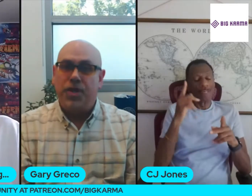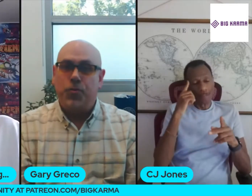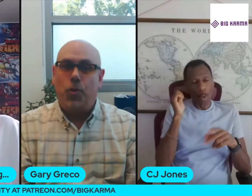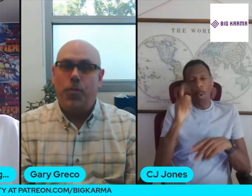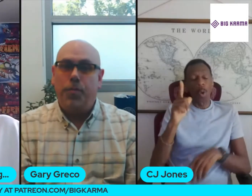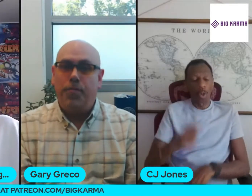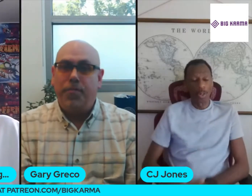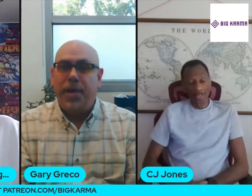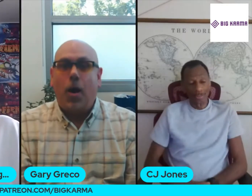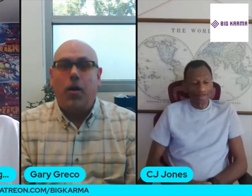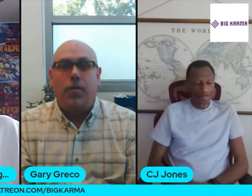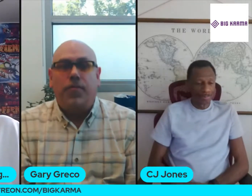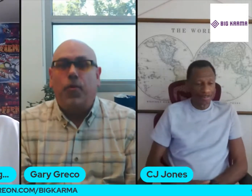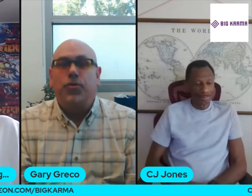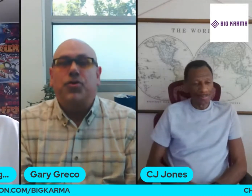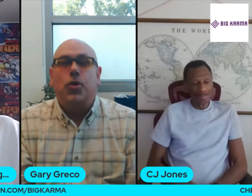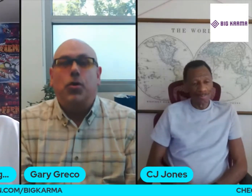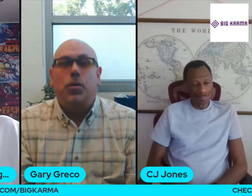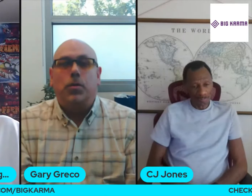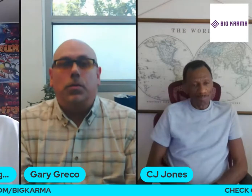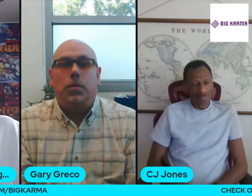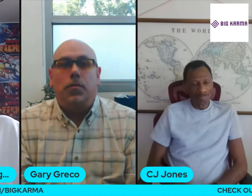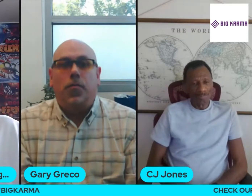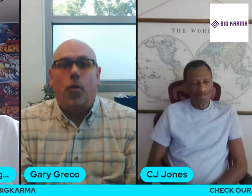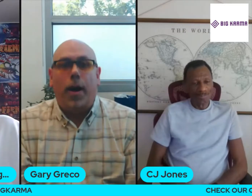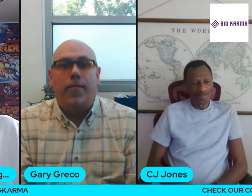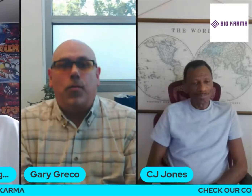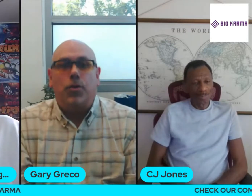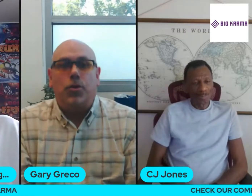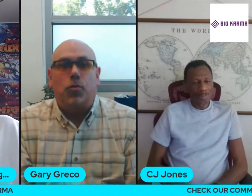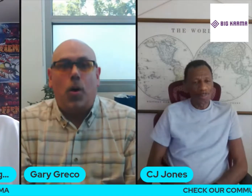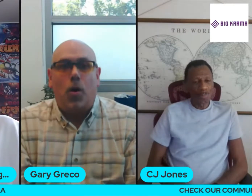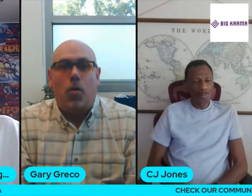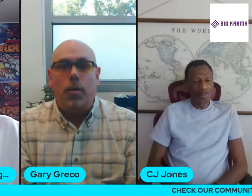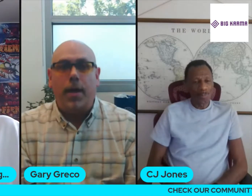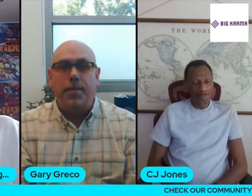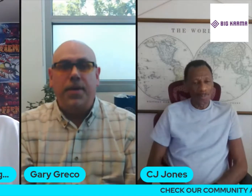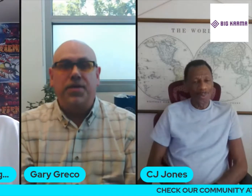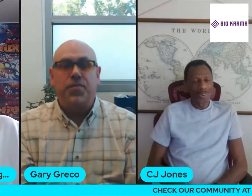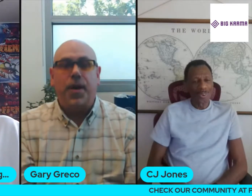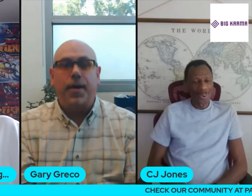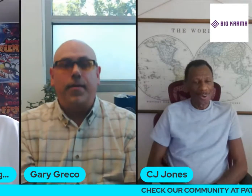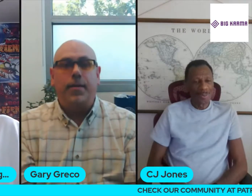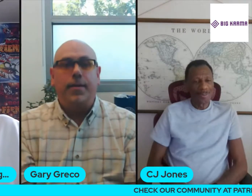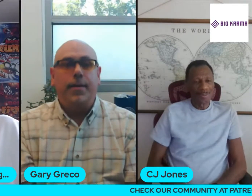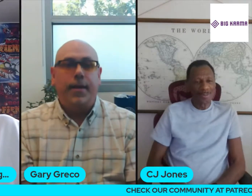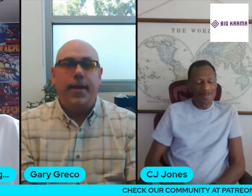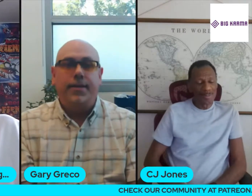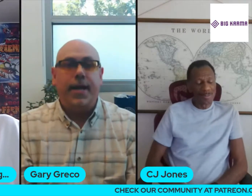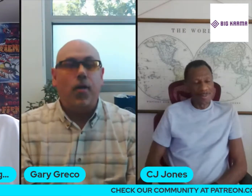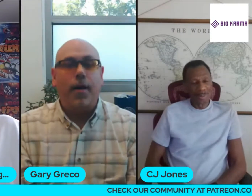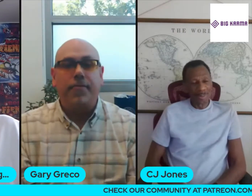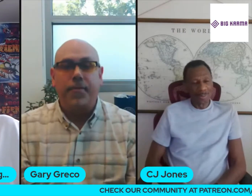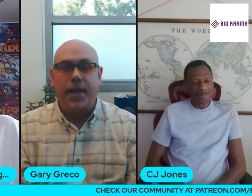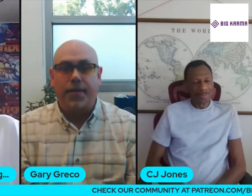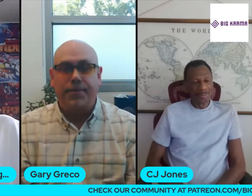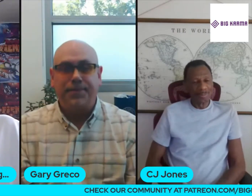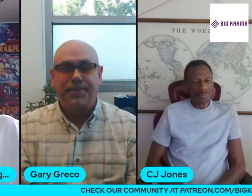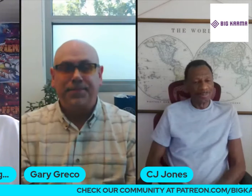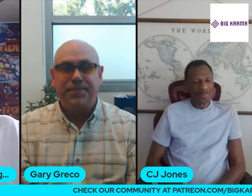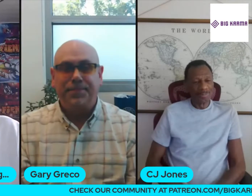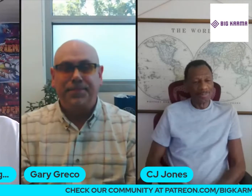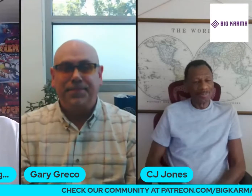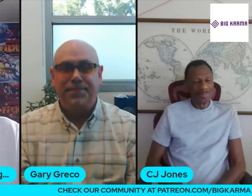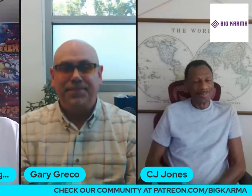And this will be our full circle for everyone to grow and be inspired and take off from there.